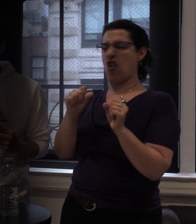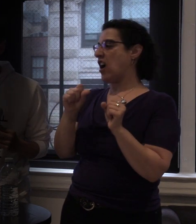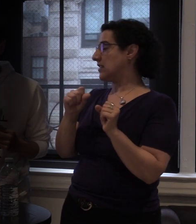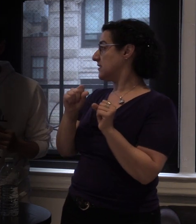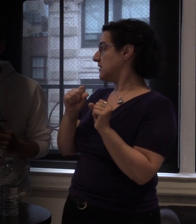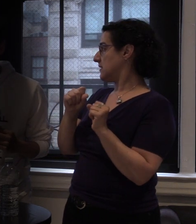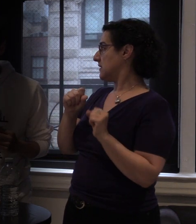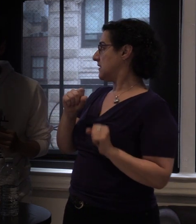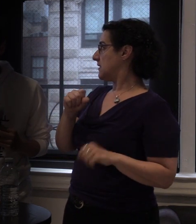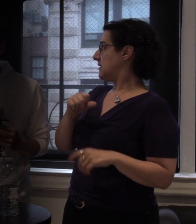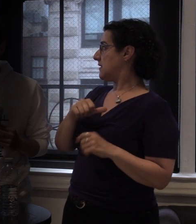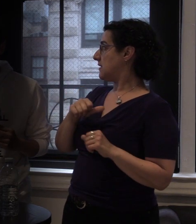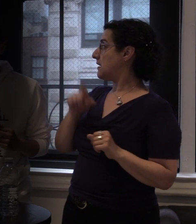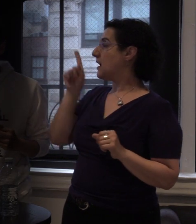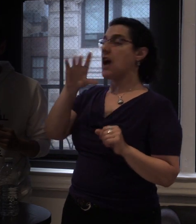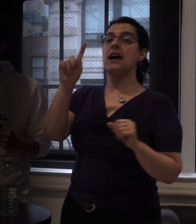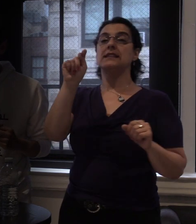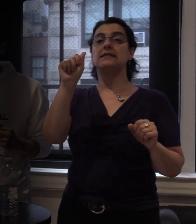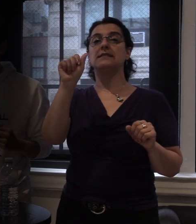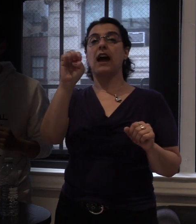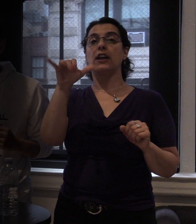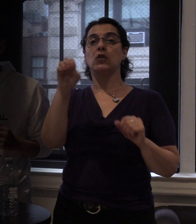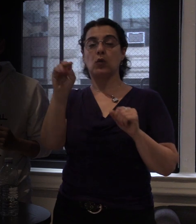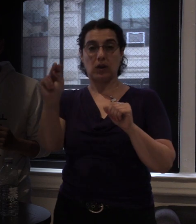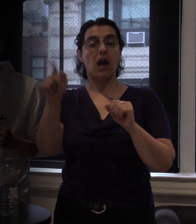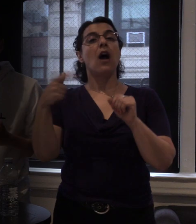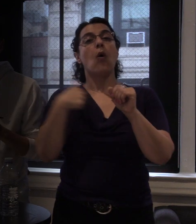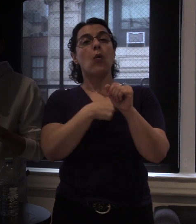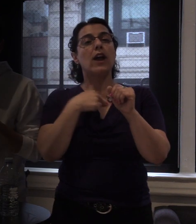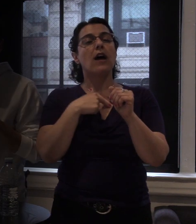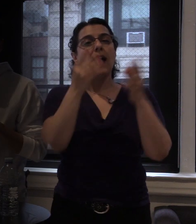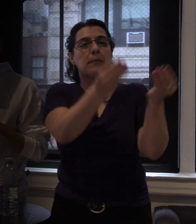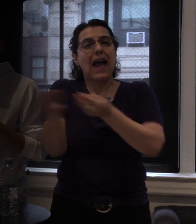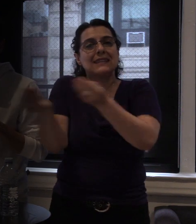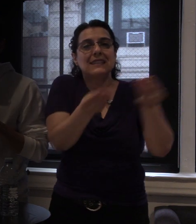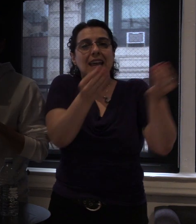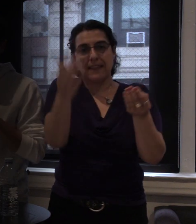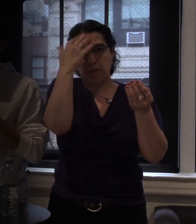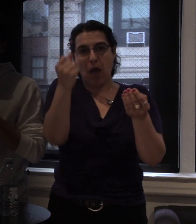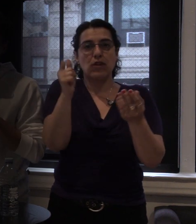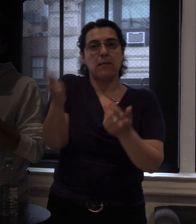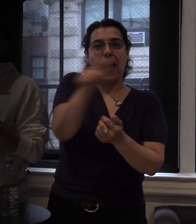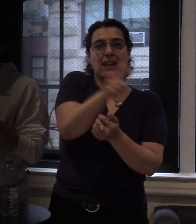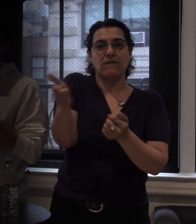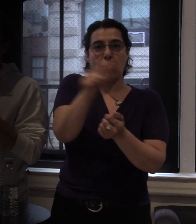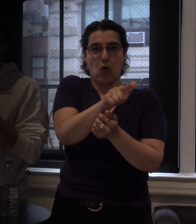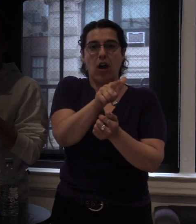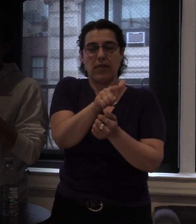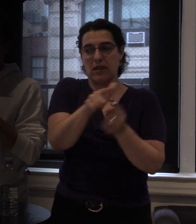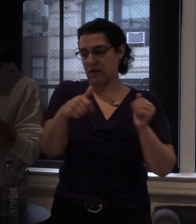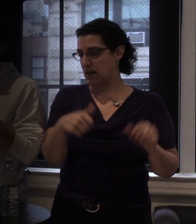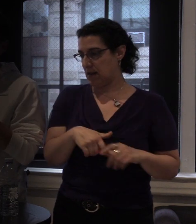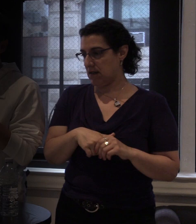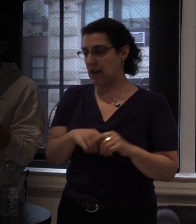bus. In a sense that we are kind of passing these memory back and forth. My hand gesture